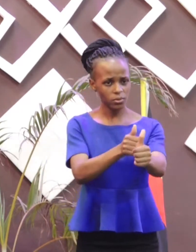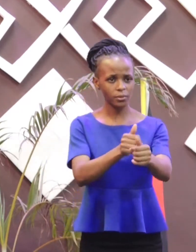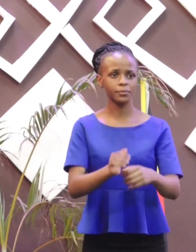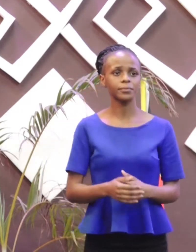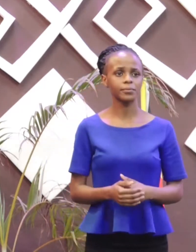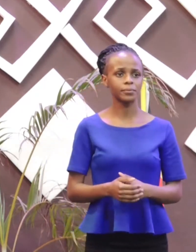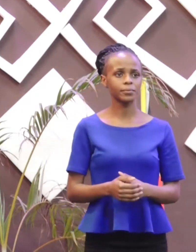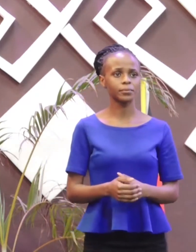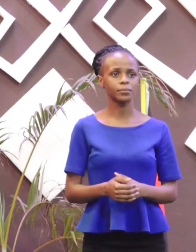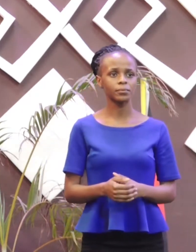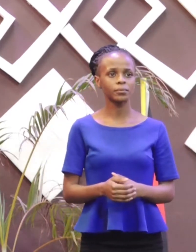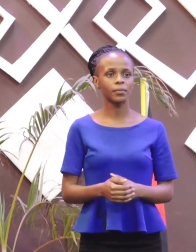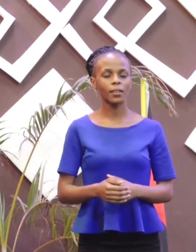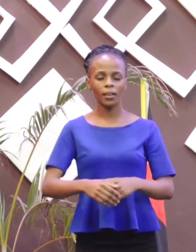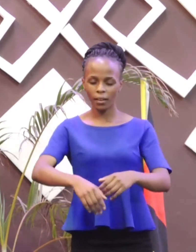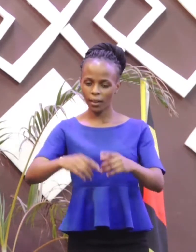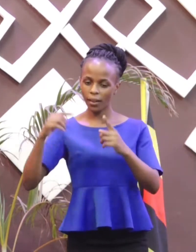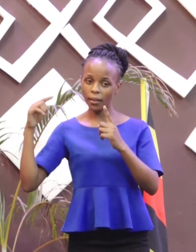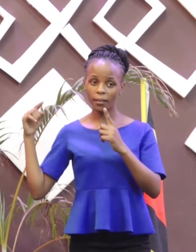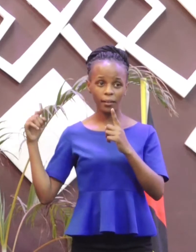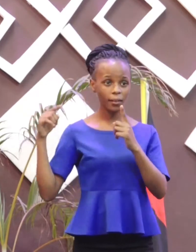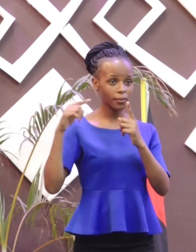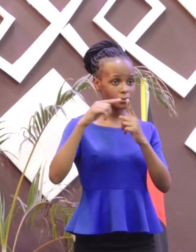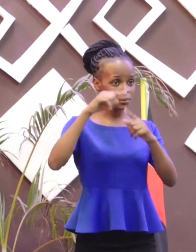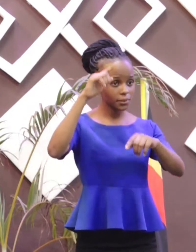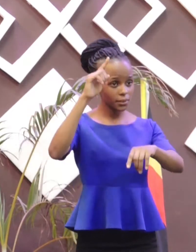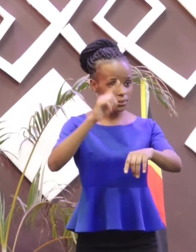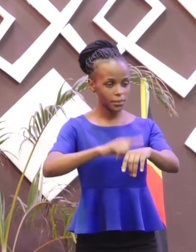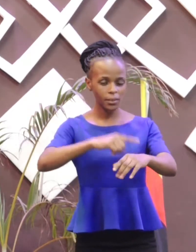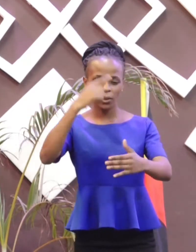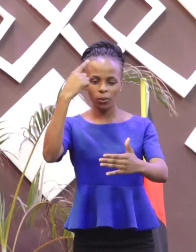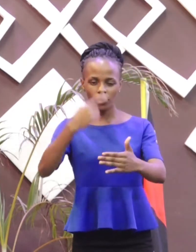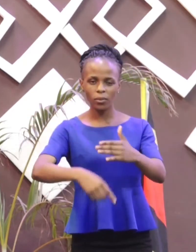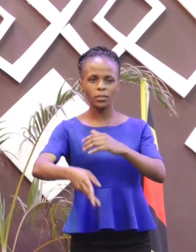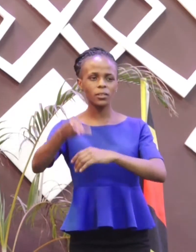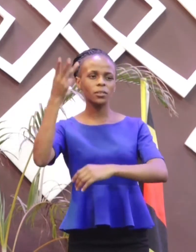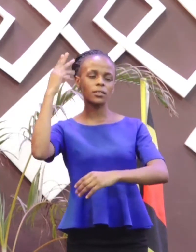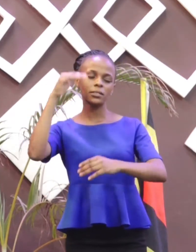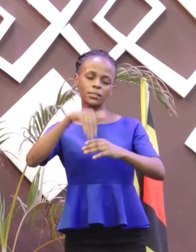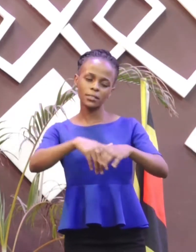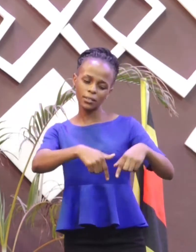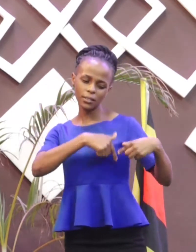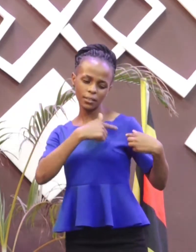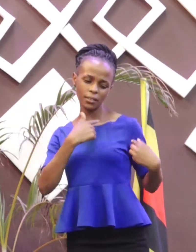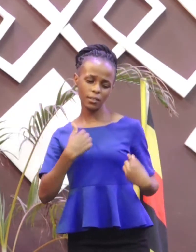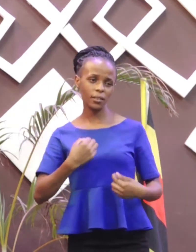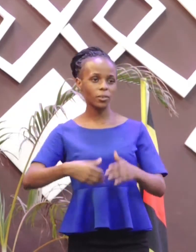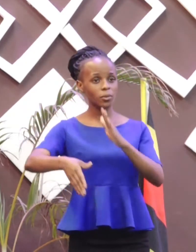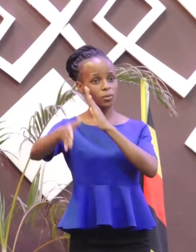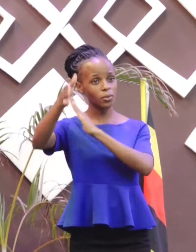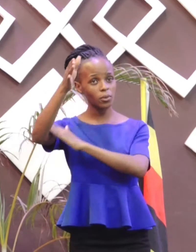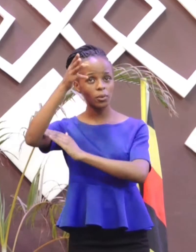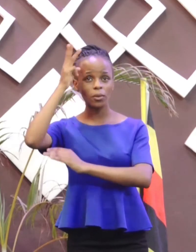to follow. Okutuusa ekyo ekyali mu mutima gwa Katonda bwe kirituukirira ku bwenyi